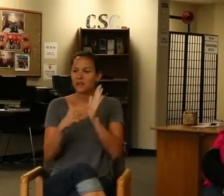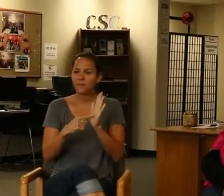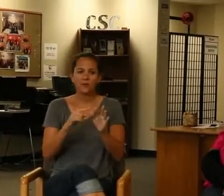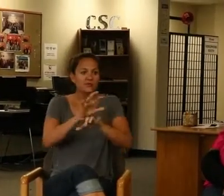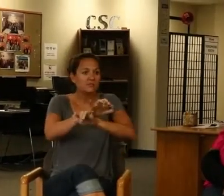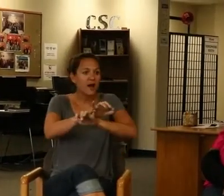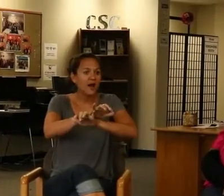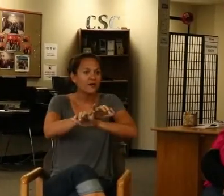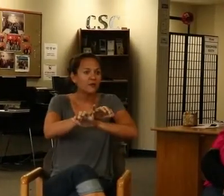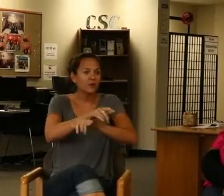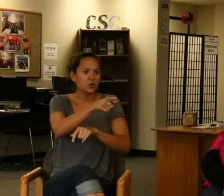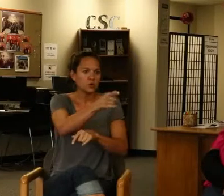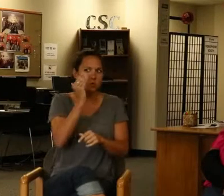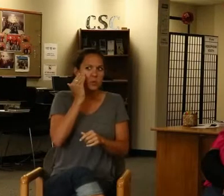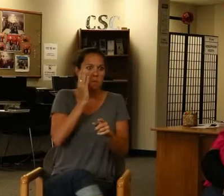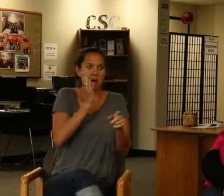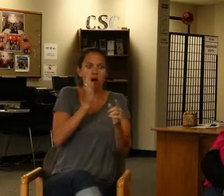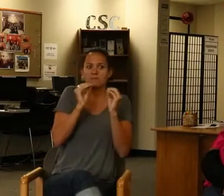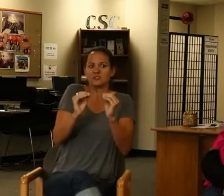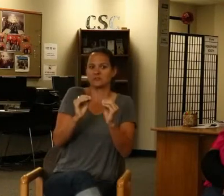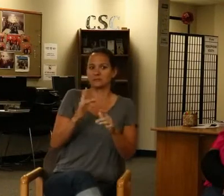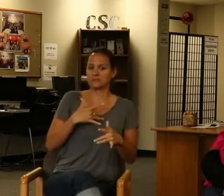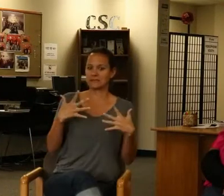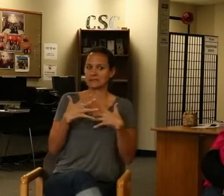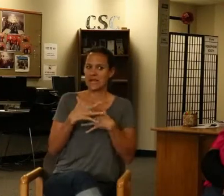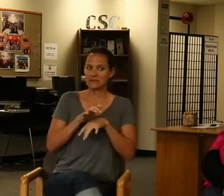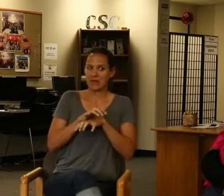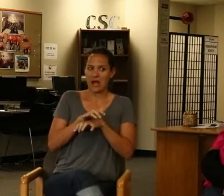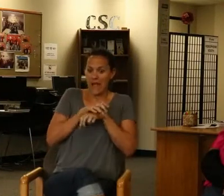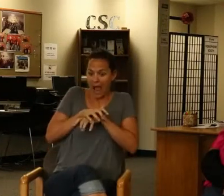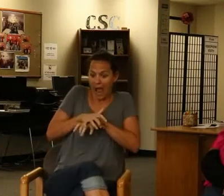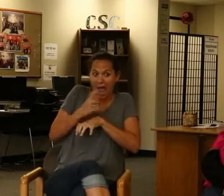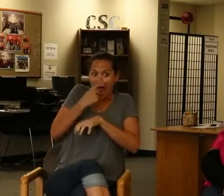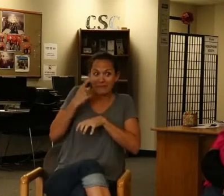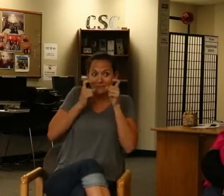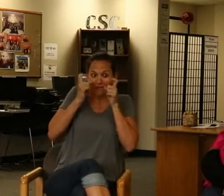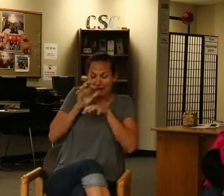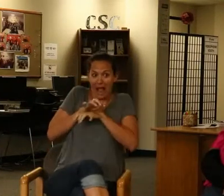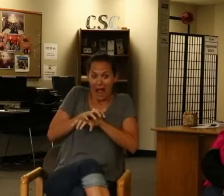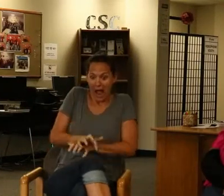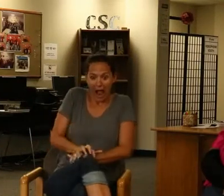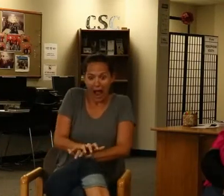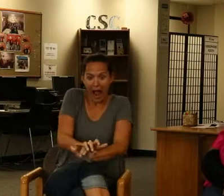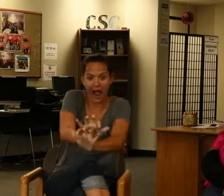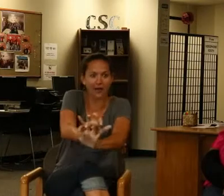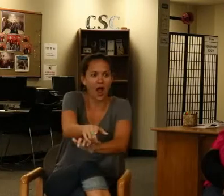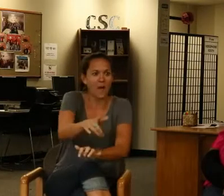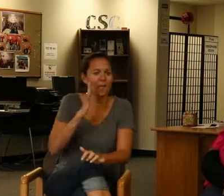feeling that connection. Just like the spider, ooh, Mom, I'm going to teach you the spider. Oh, maybe I'm scared of the spider. Oh, look at that spider. Oh my goodness, there